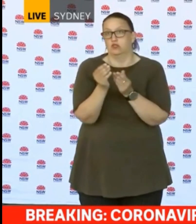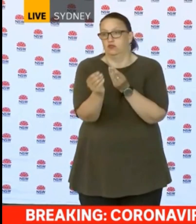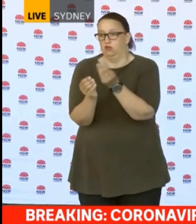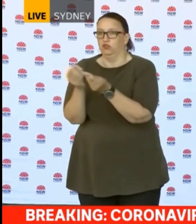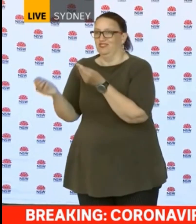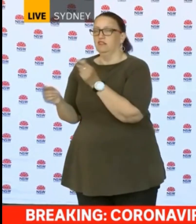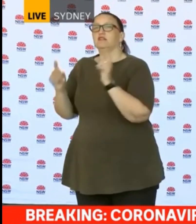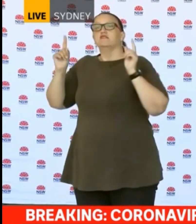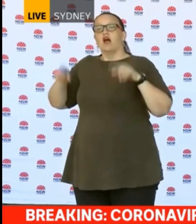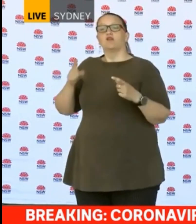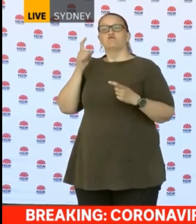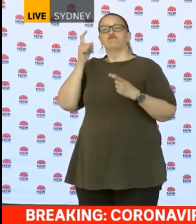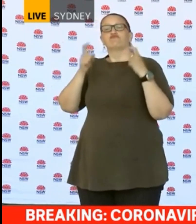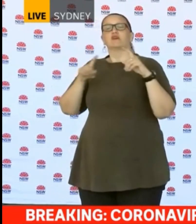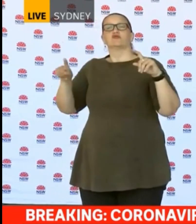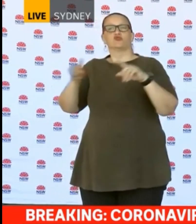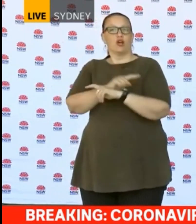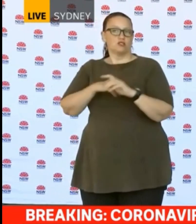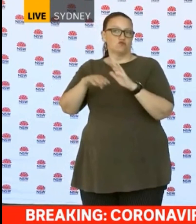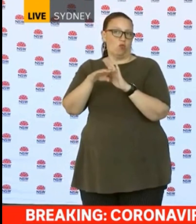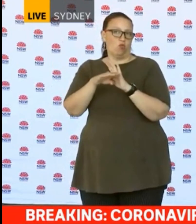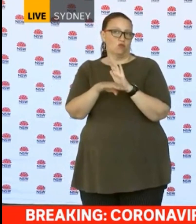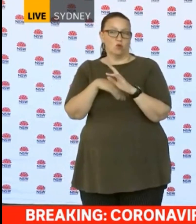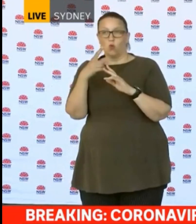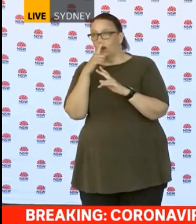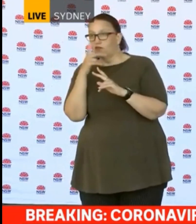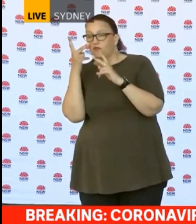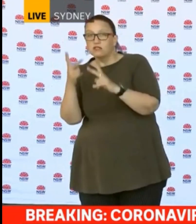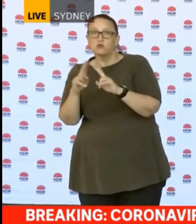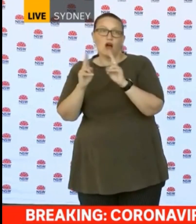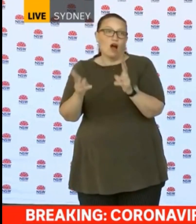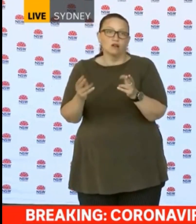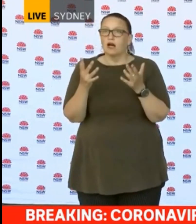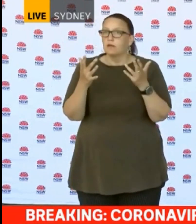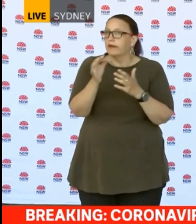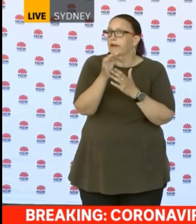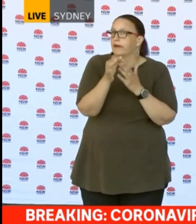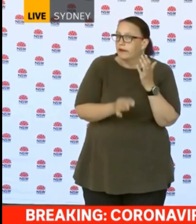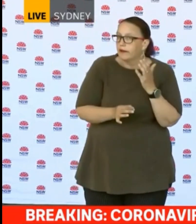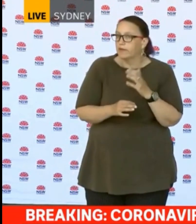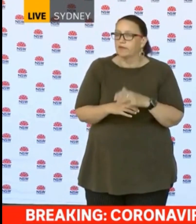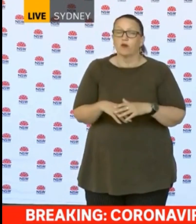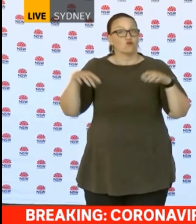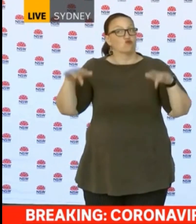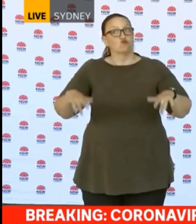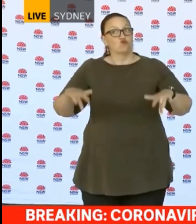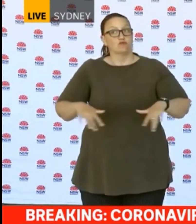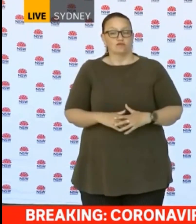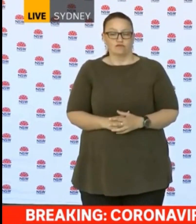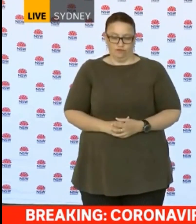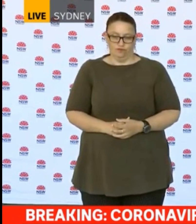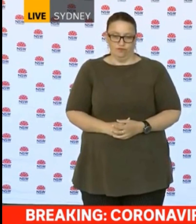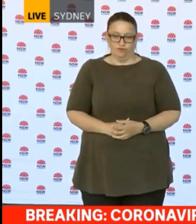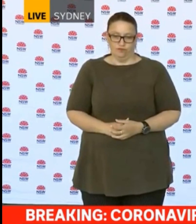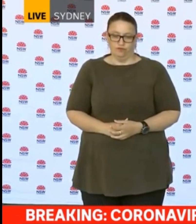we consider easing of restrictions, and we will do so. And I think that the Premier and